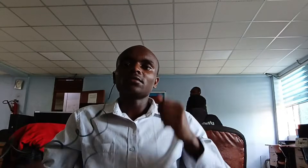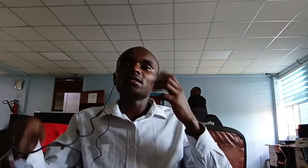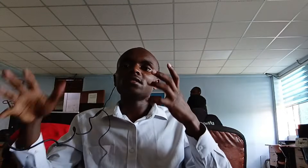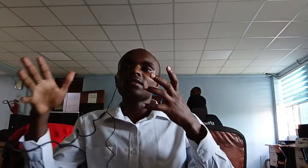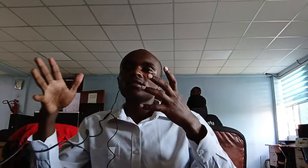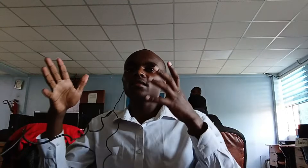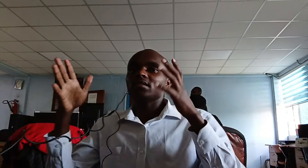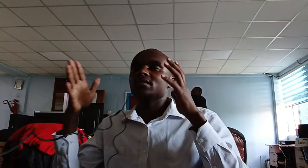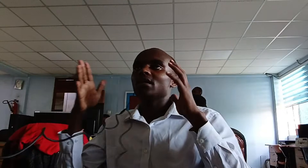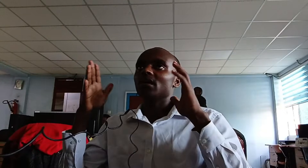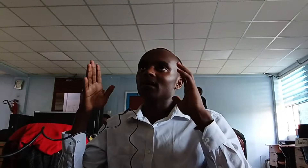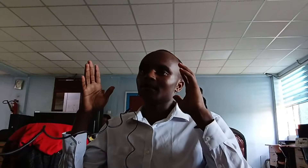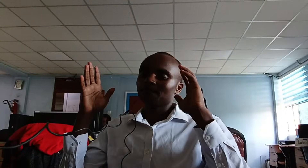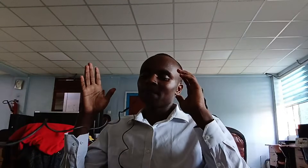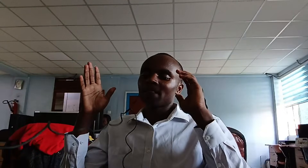this case,